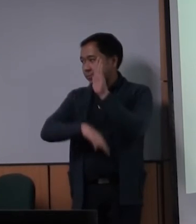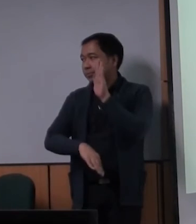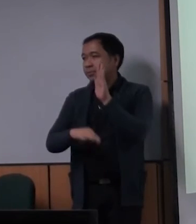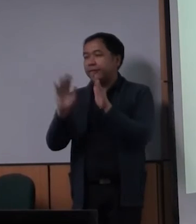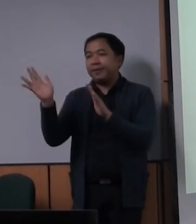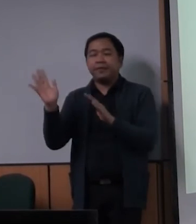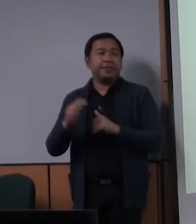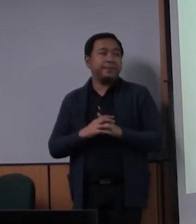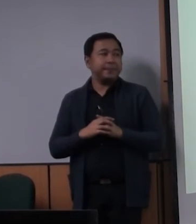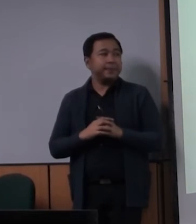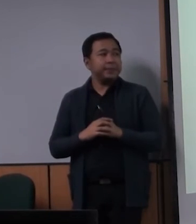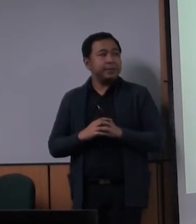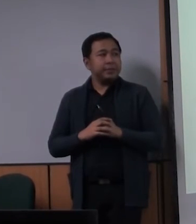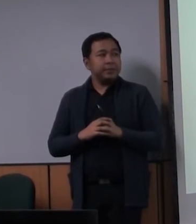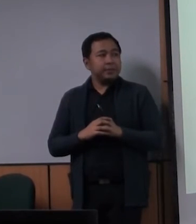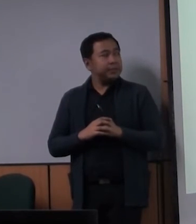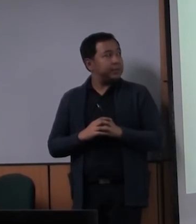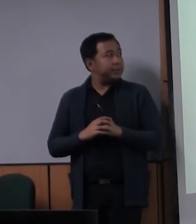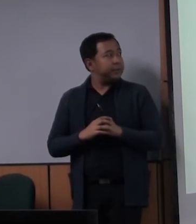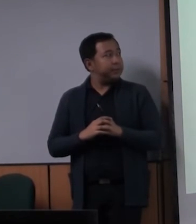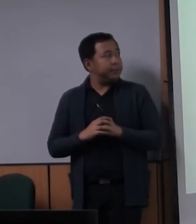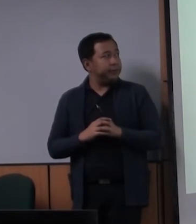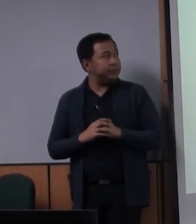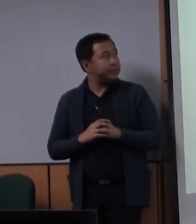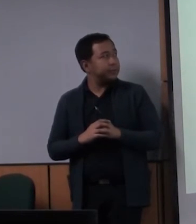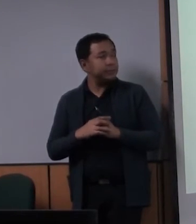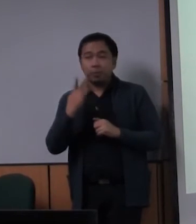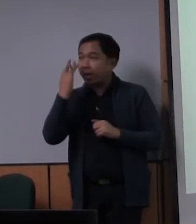Kasi it's need to get the reliability